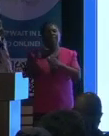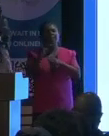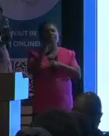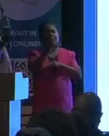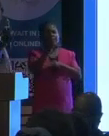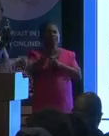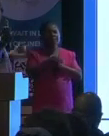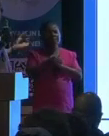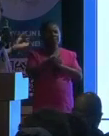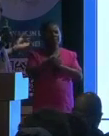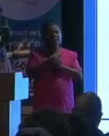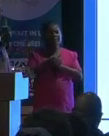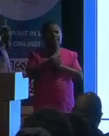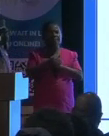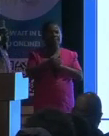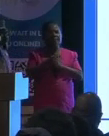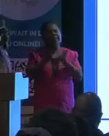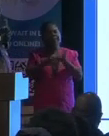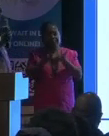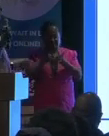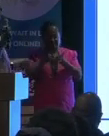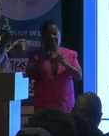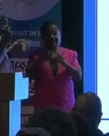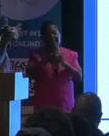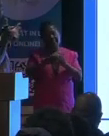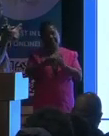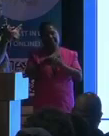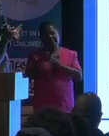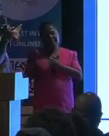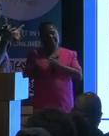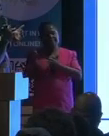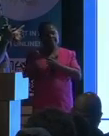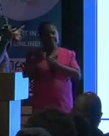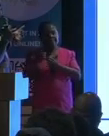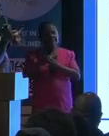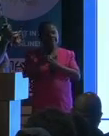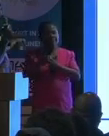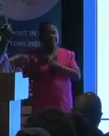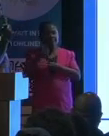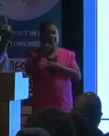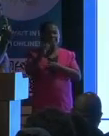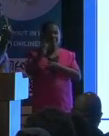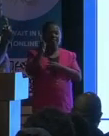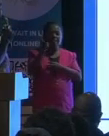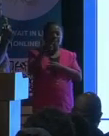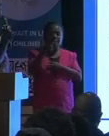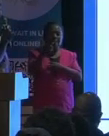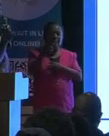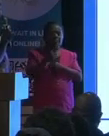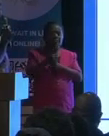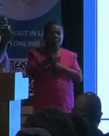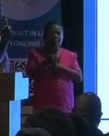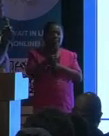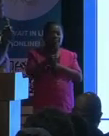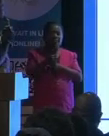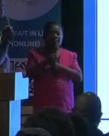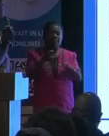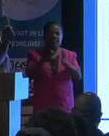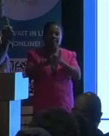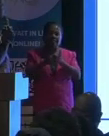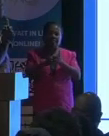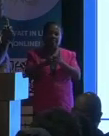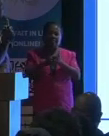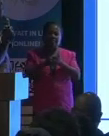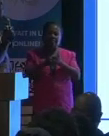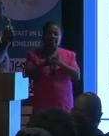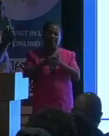threshold, so they were taxed. So that from that 6,000 kina, the total salary and wages